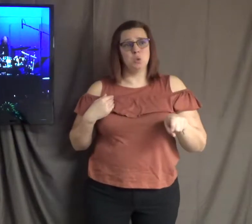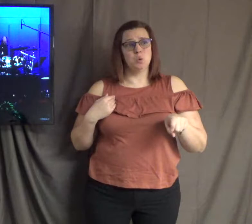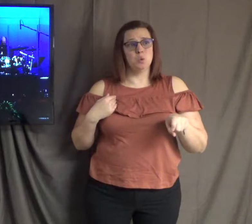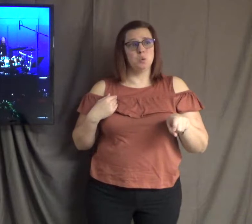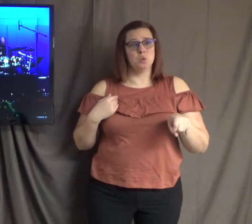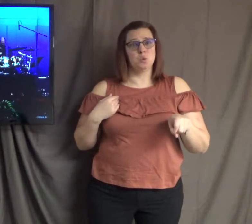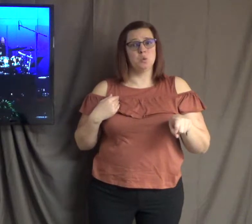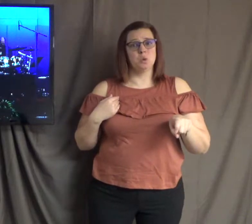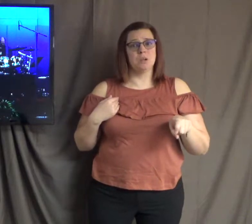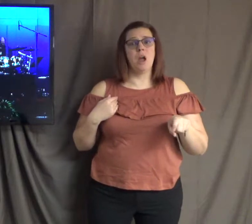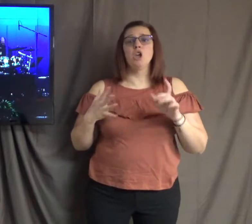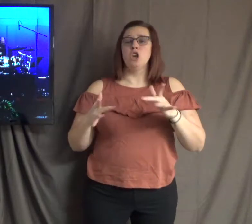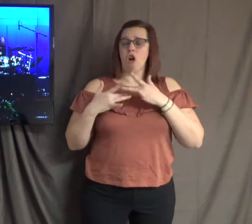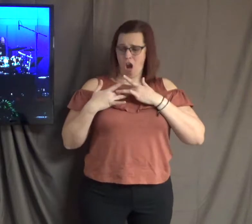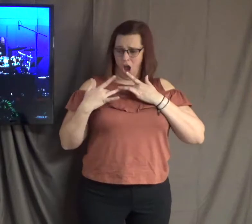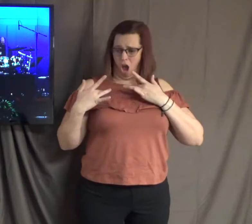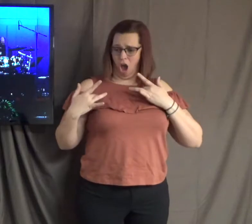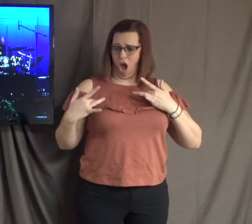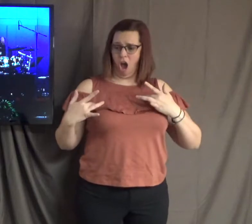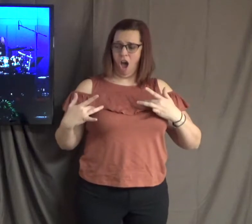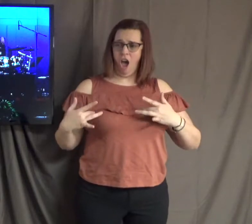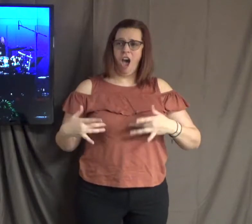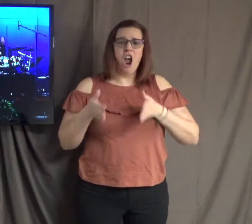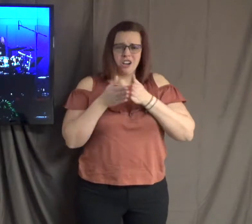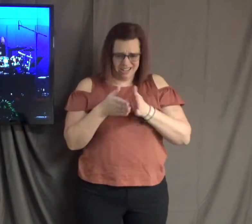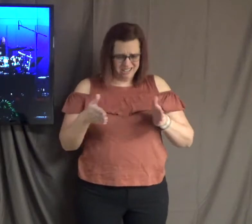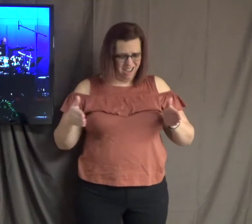takes. Your heart's a river